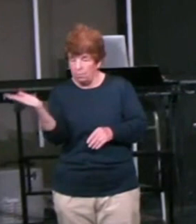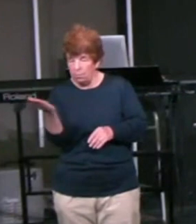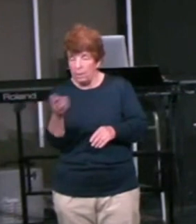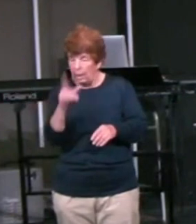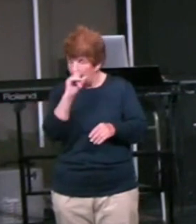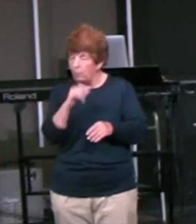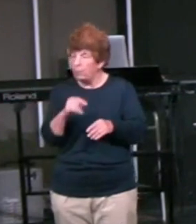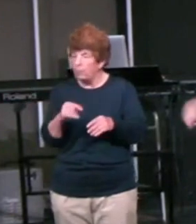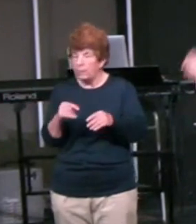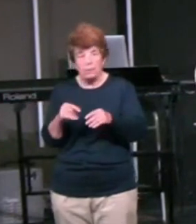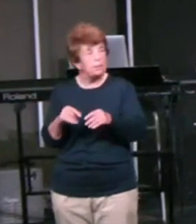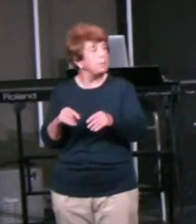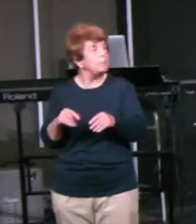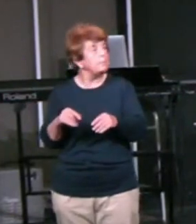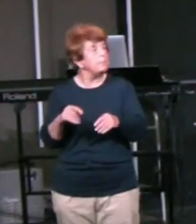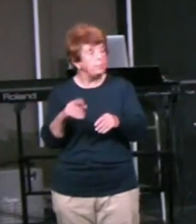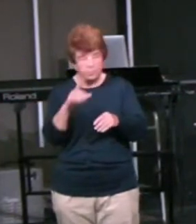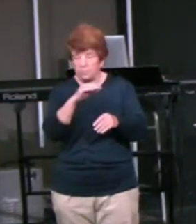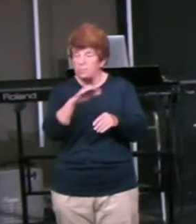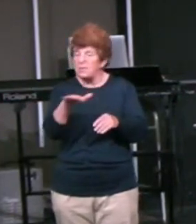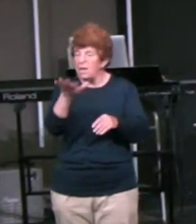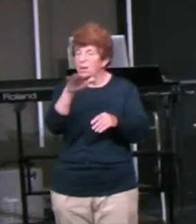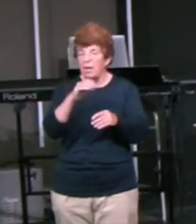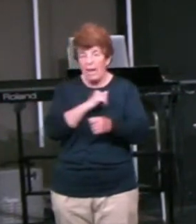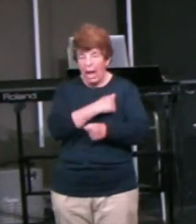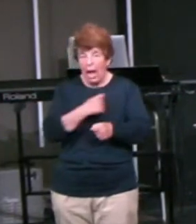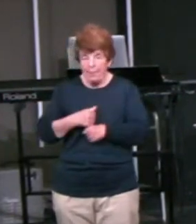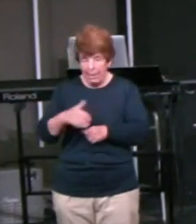in Denman, just rugged terrain.